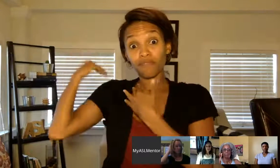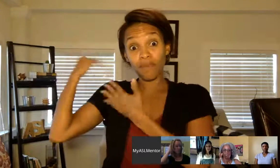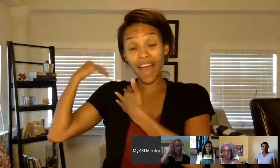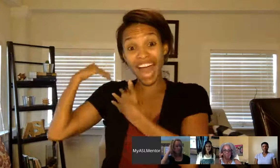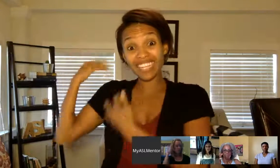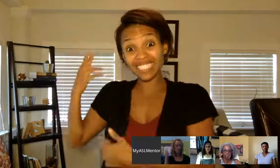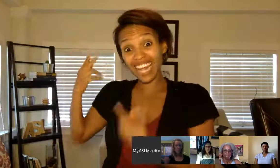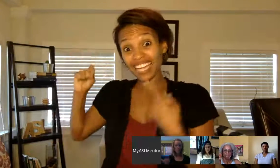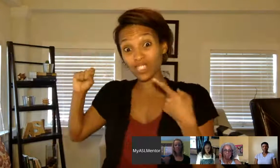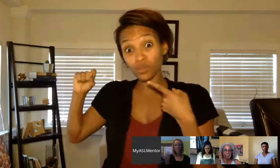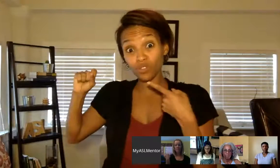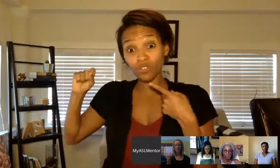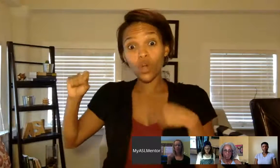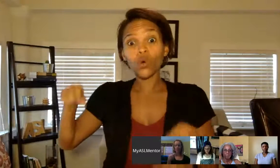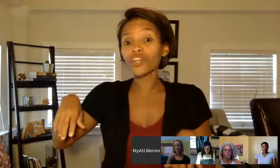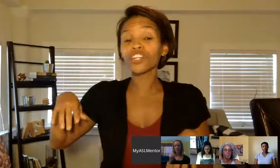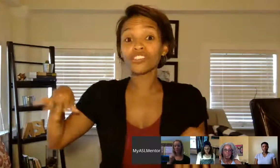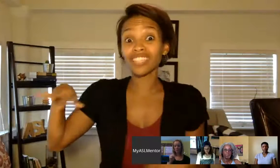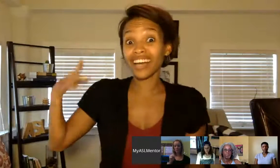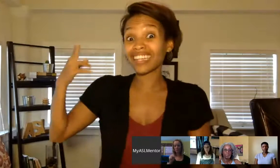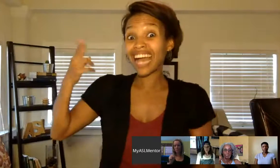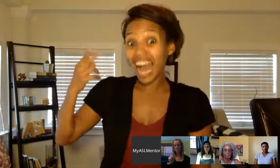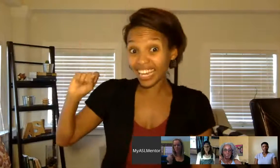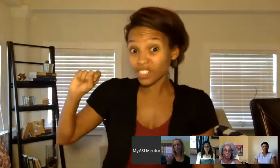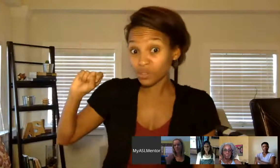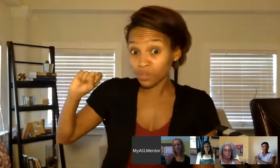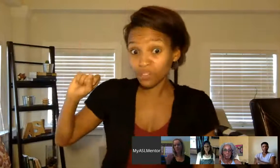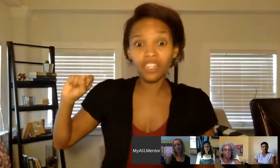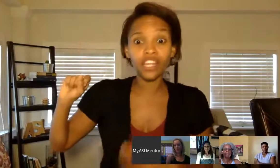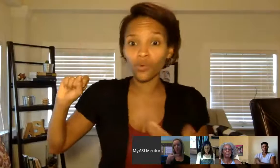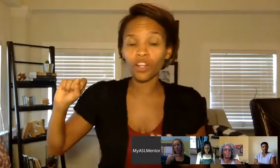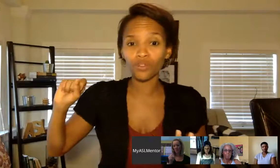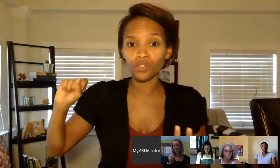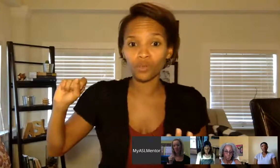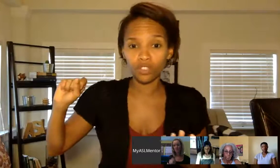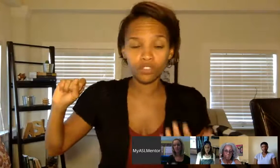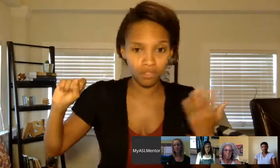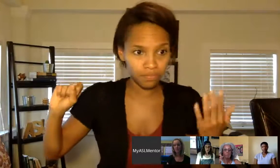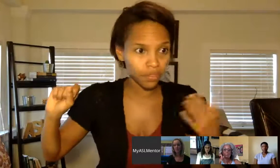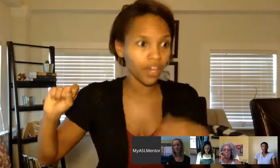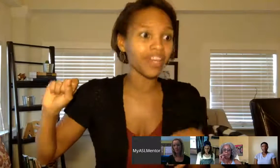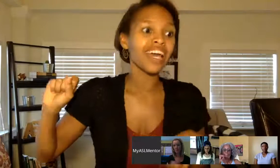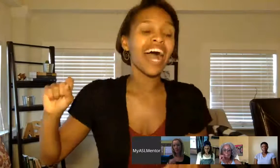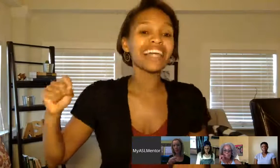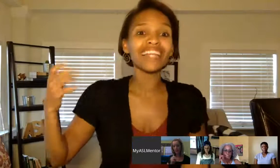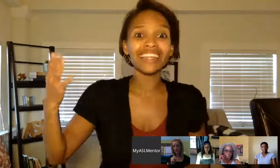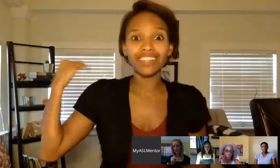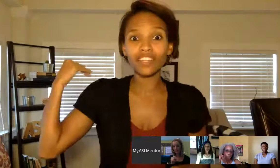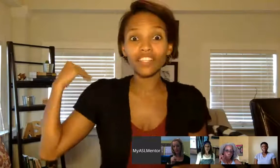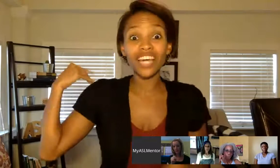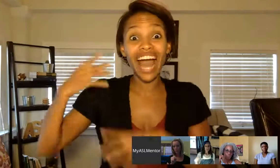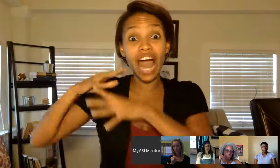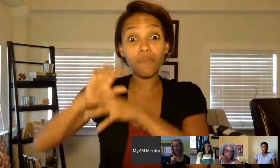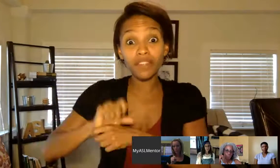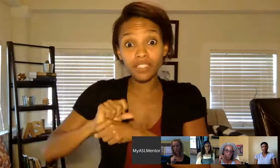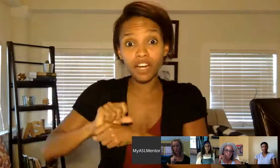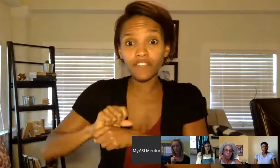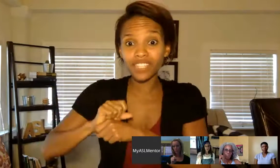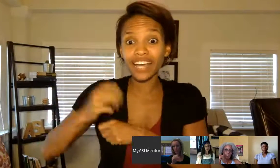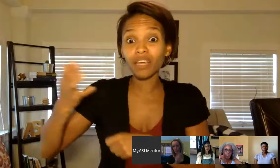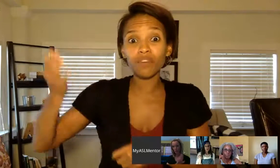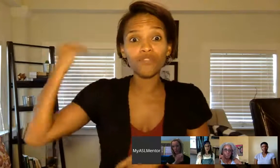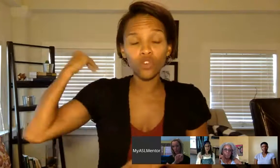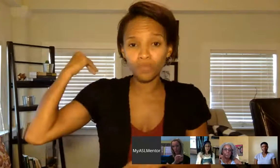like pass in high school, or you could just sign high school, either one of those works, okay? I like the habit